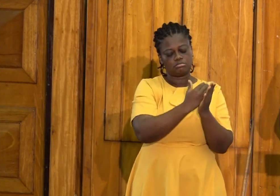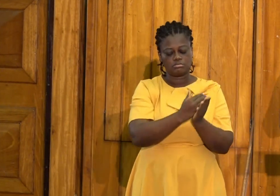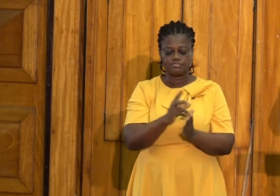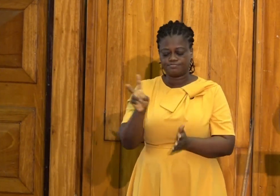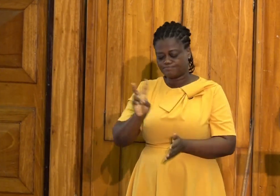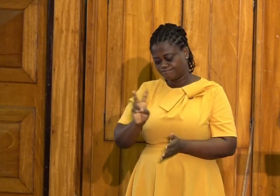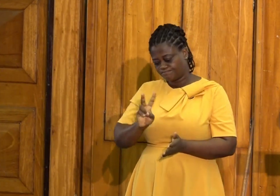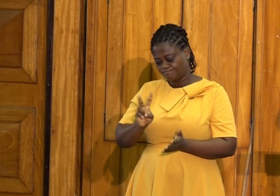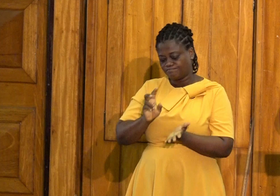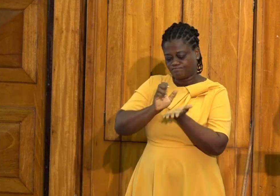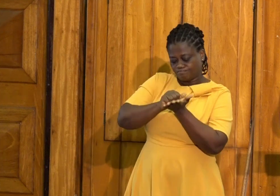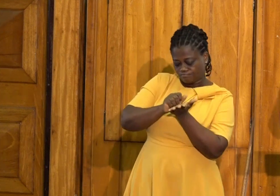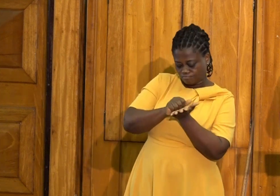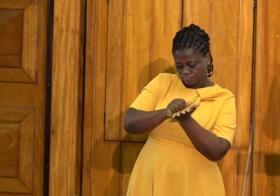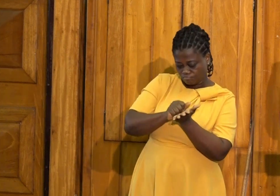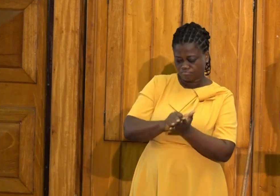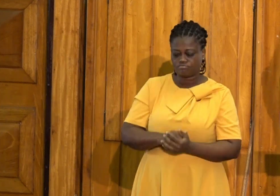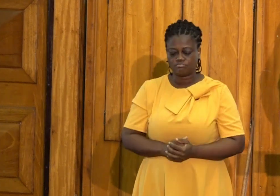In conclusion,